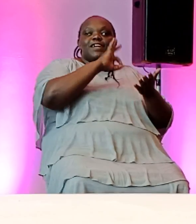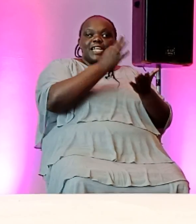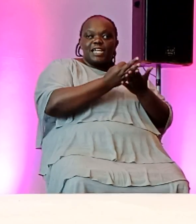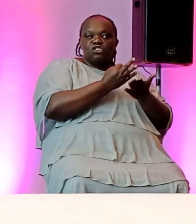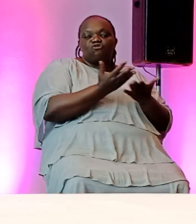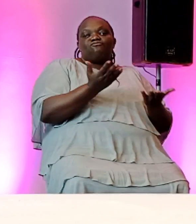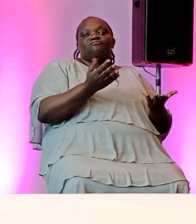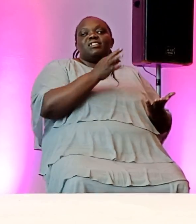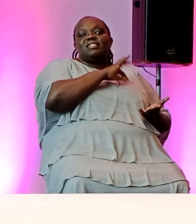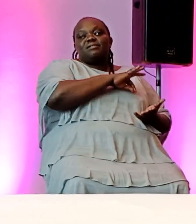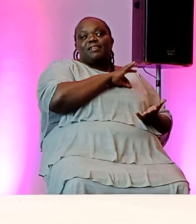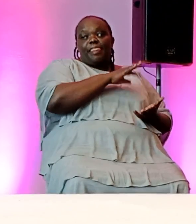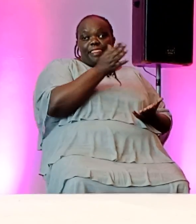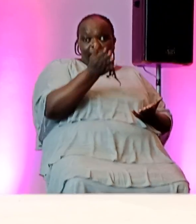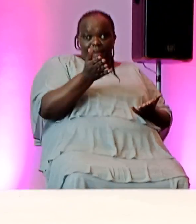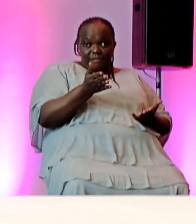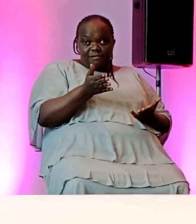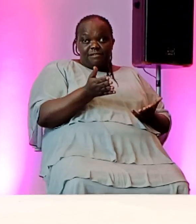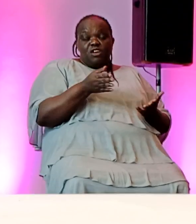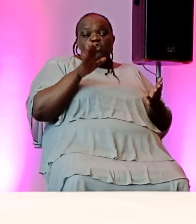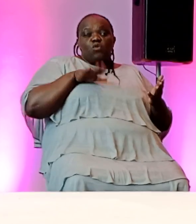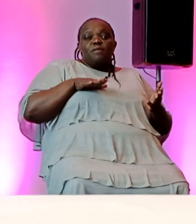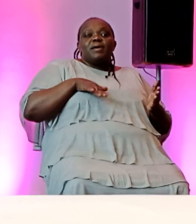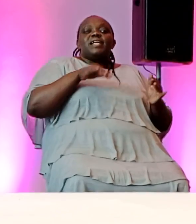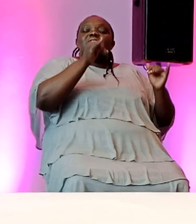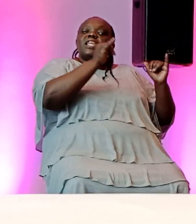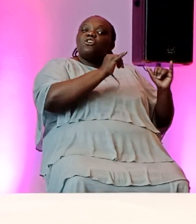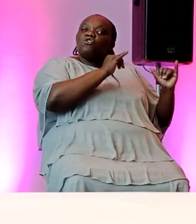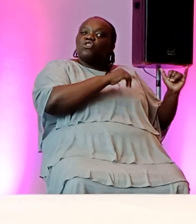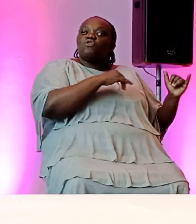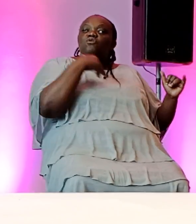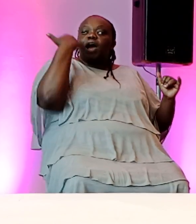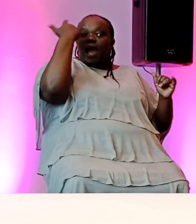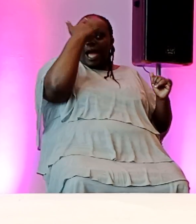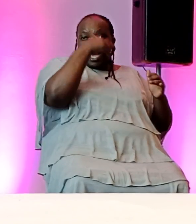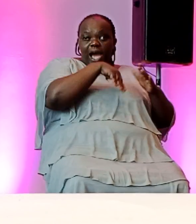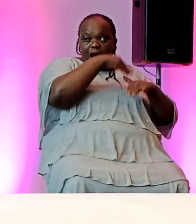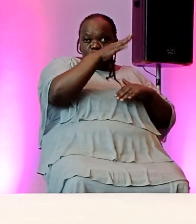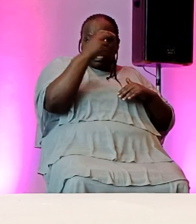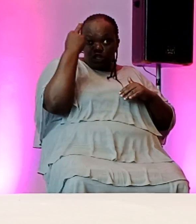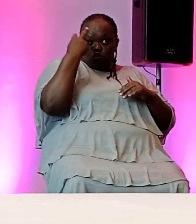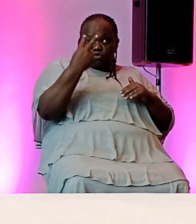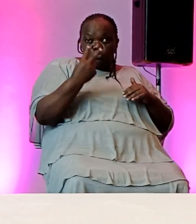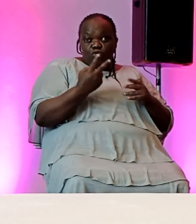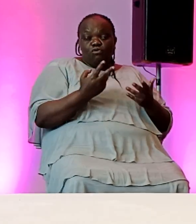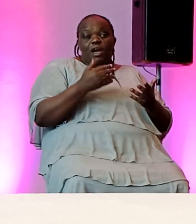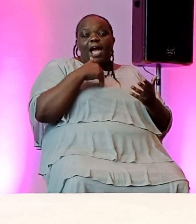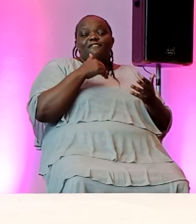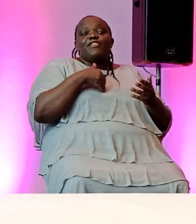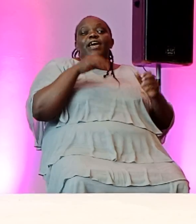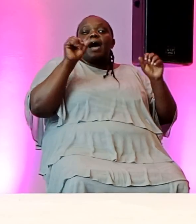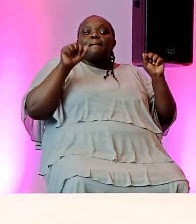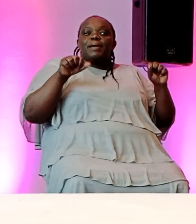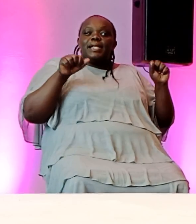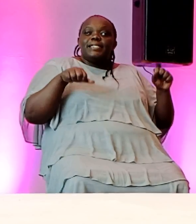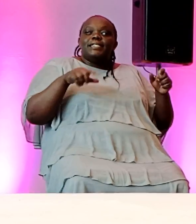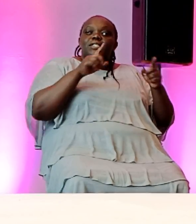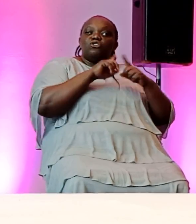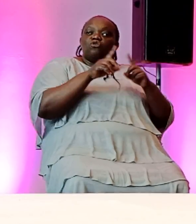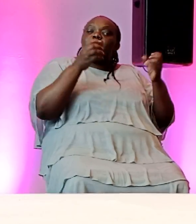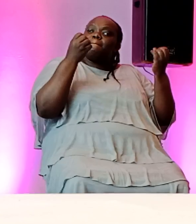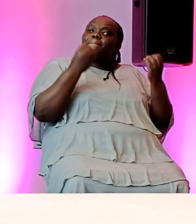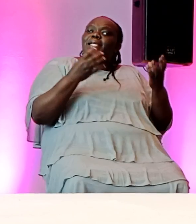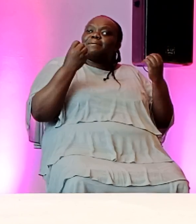outcomes. Women have fresh new outlooks and perspectives, and they have the ability to wear